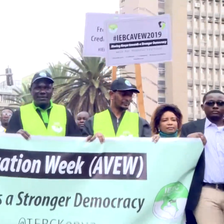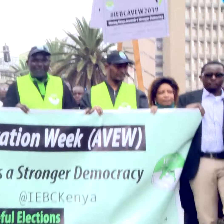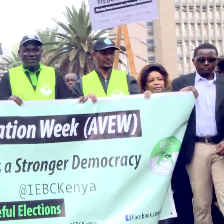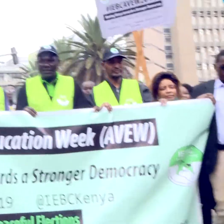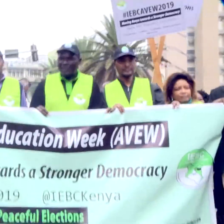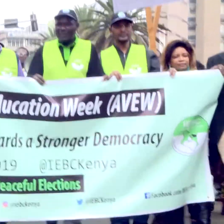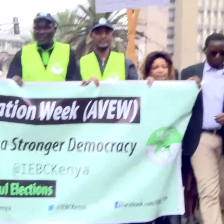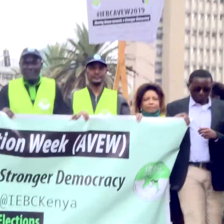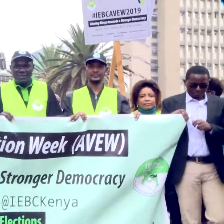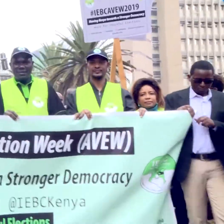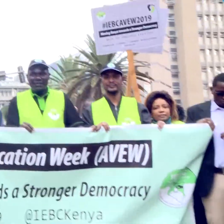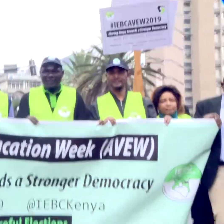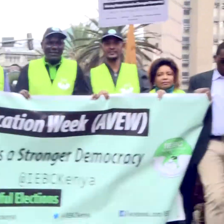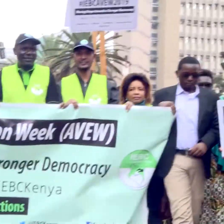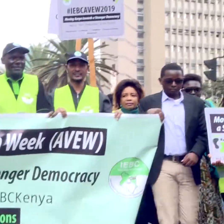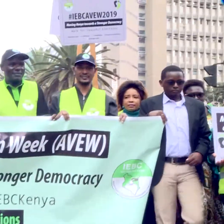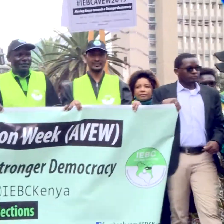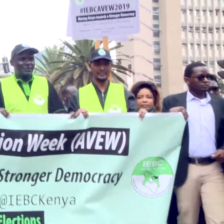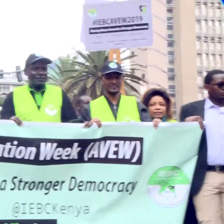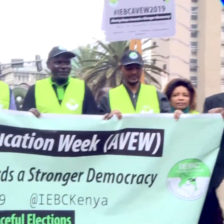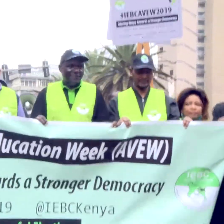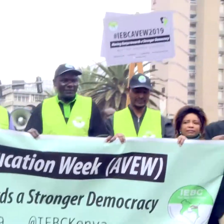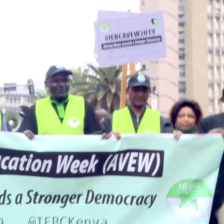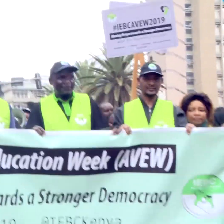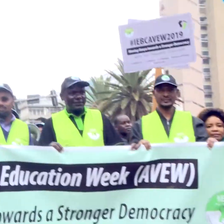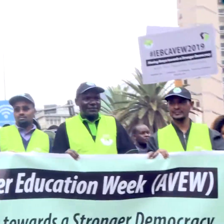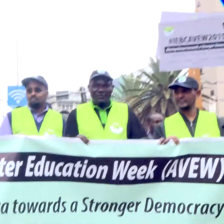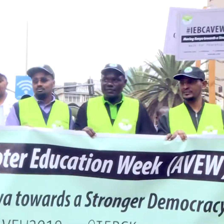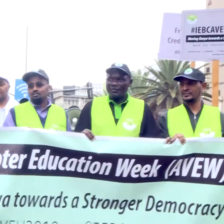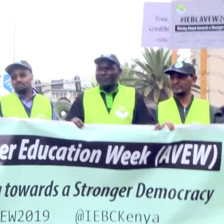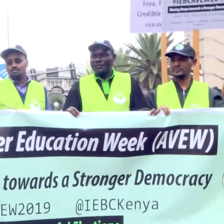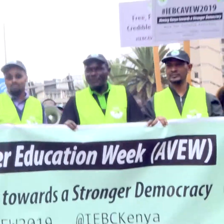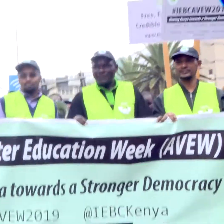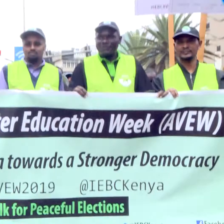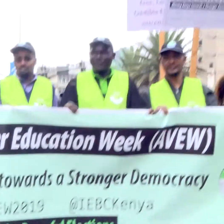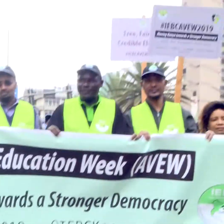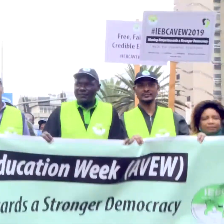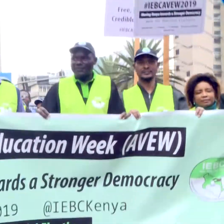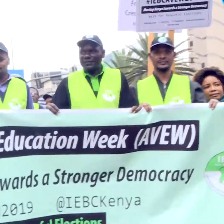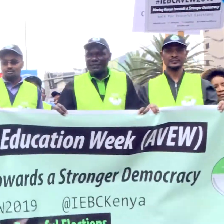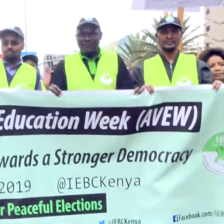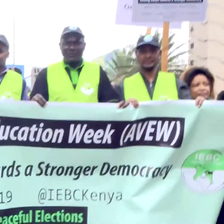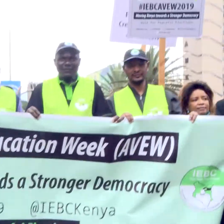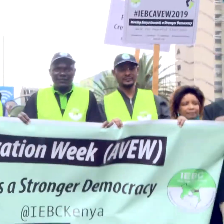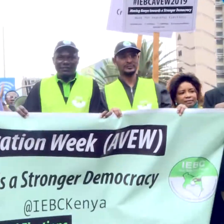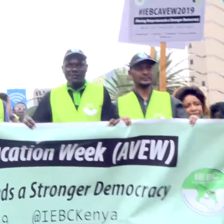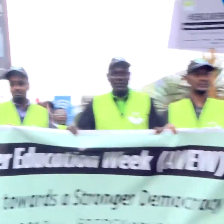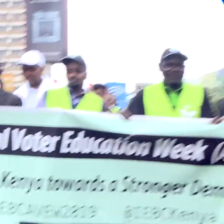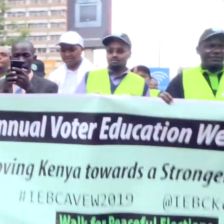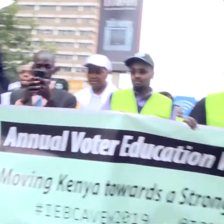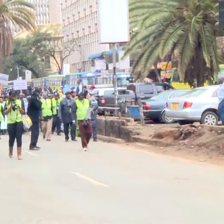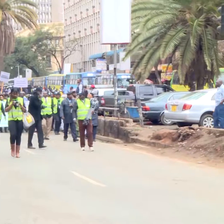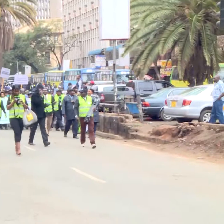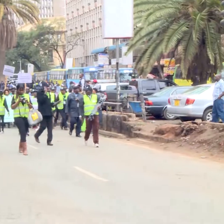Park tutaweza kukueleza. Annual Voter Education Week iko hapa leo.